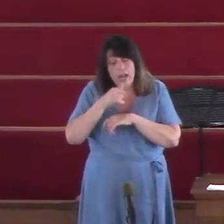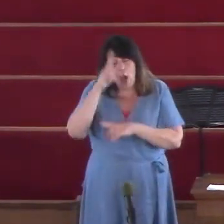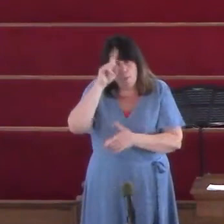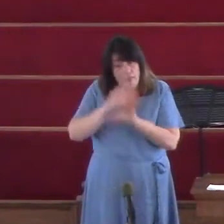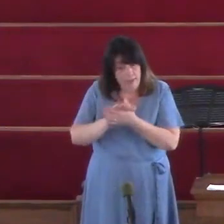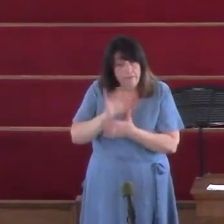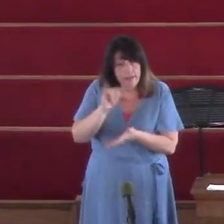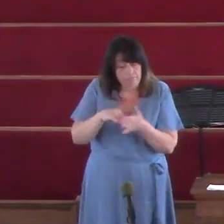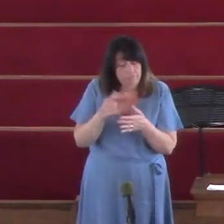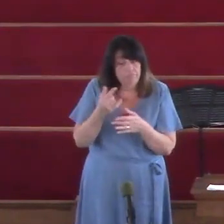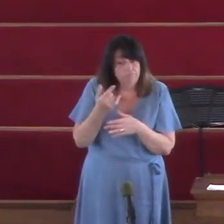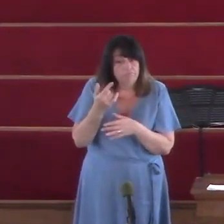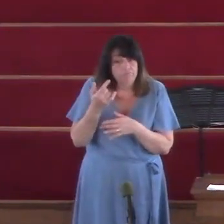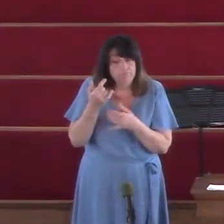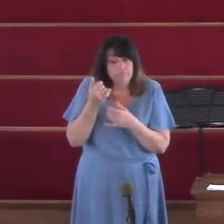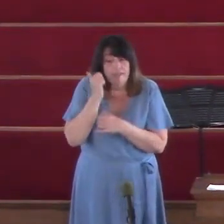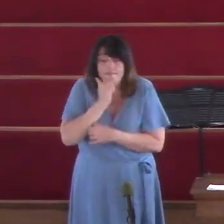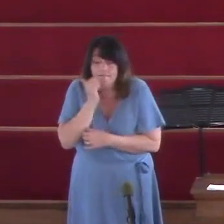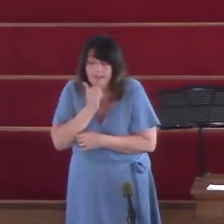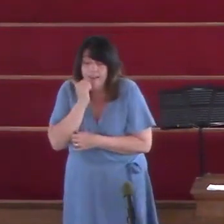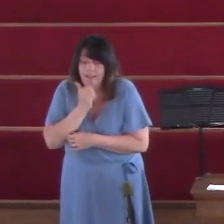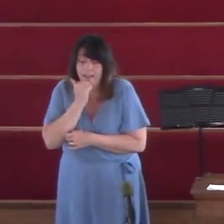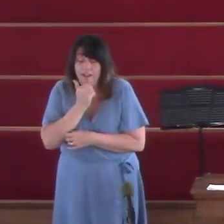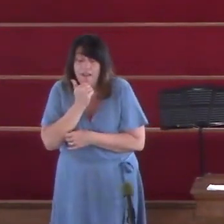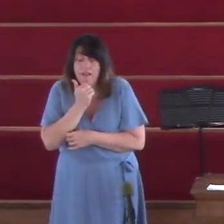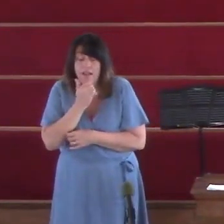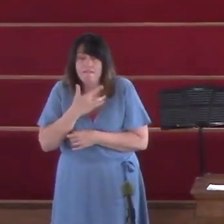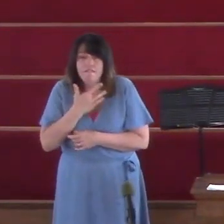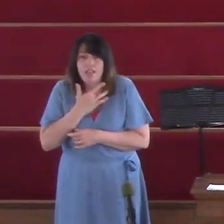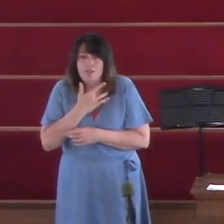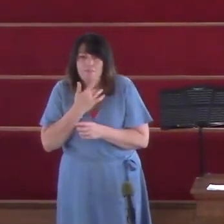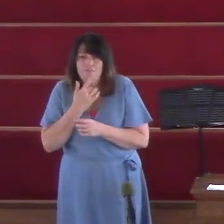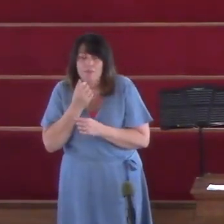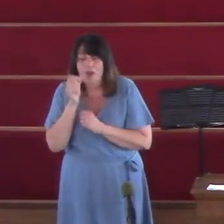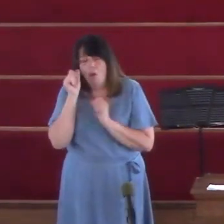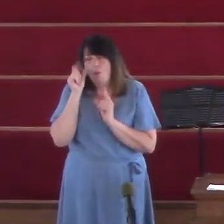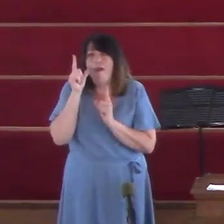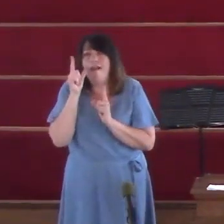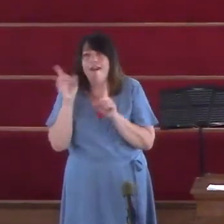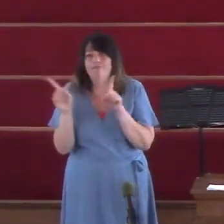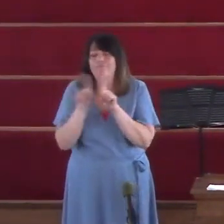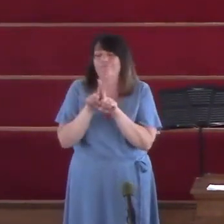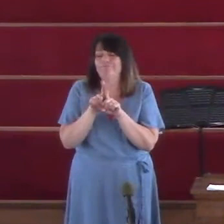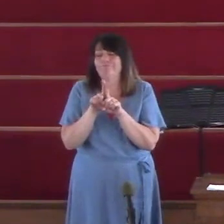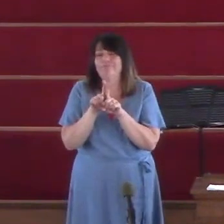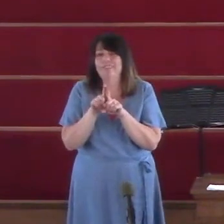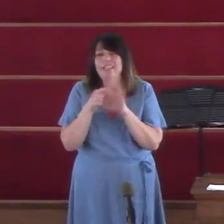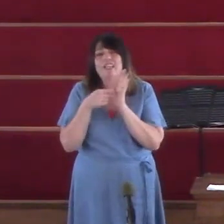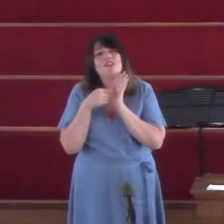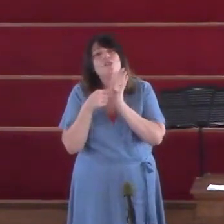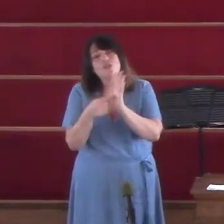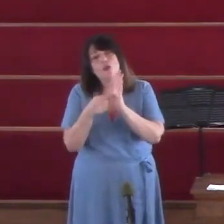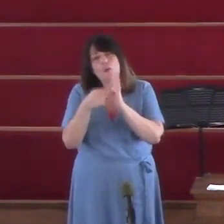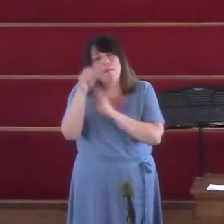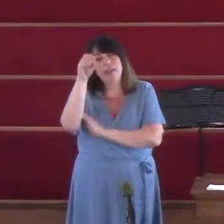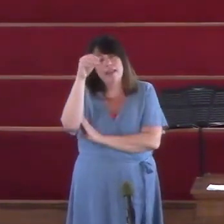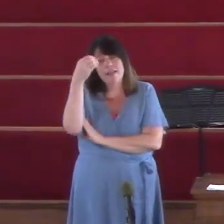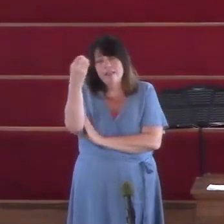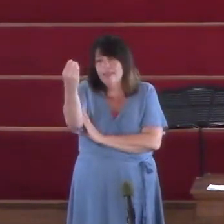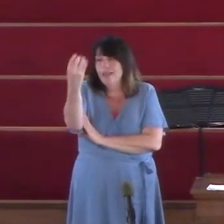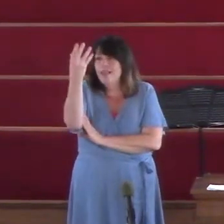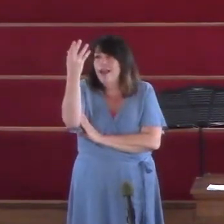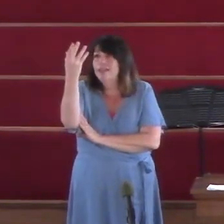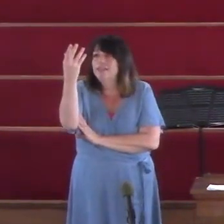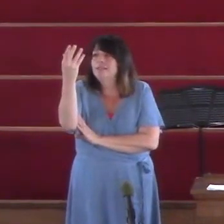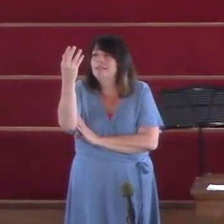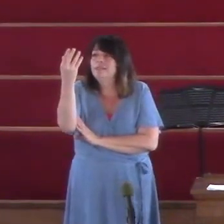day when I get up, he's right by my side to show me the right and the wrong turns in the road